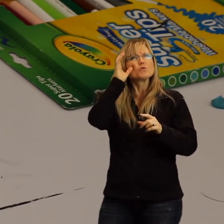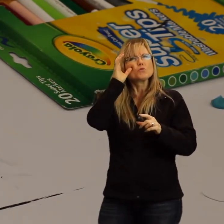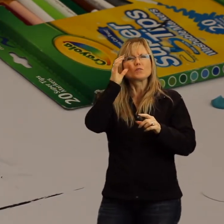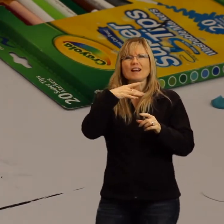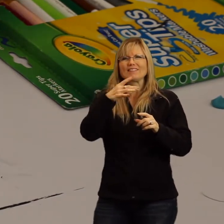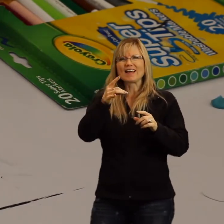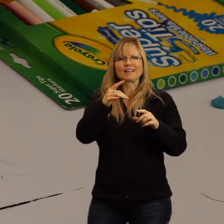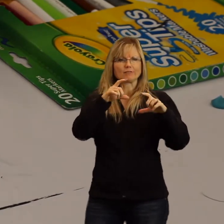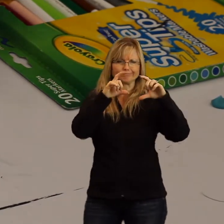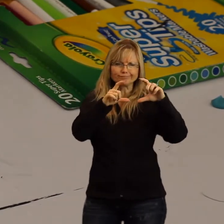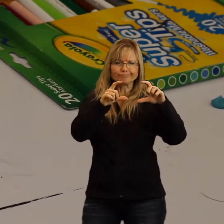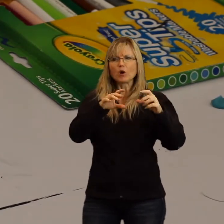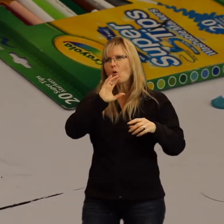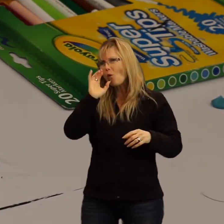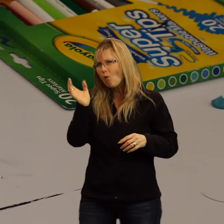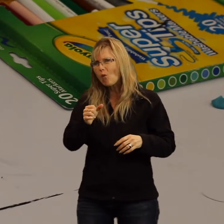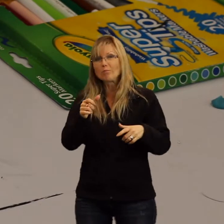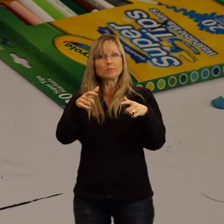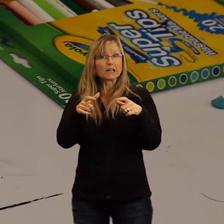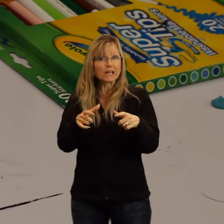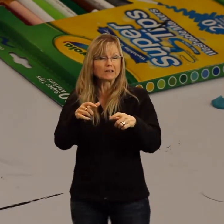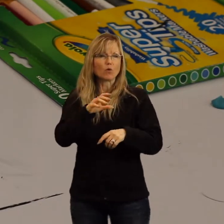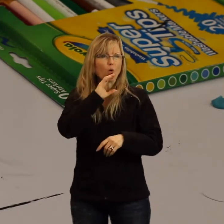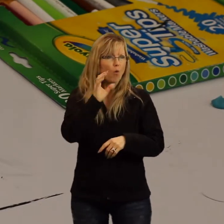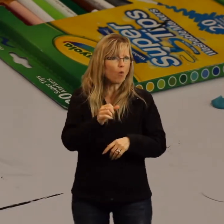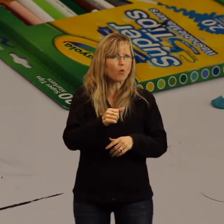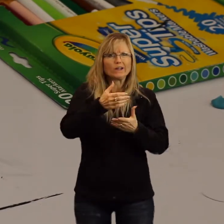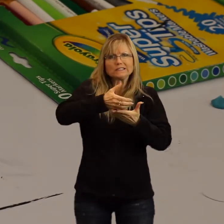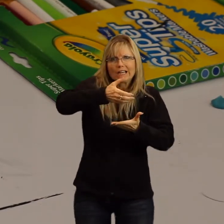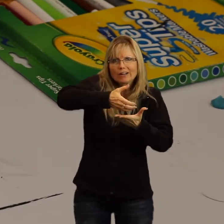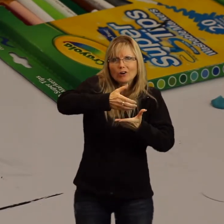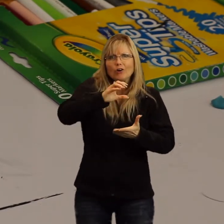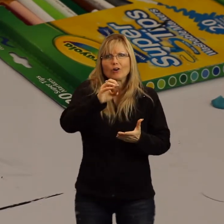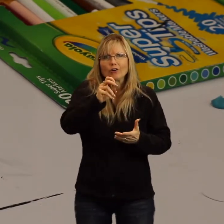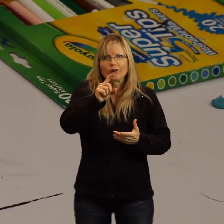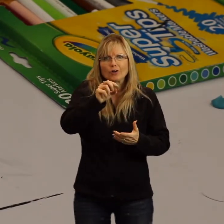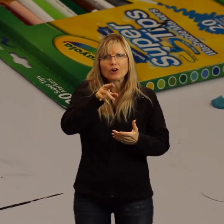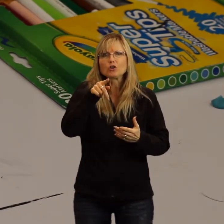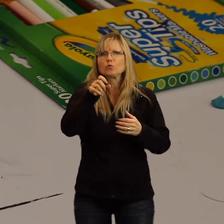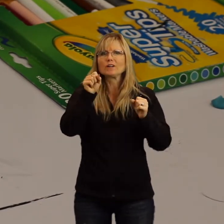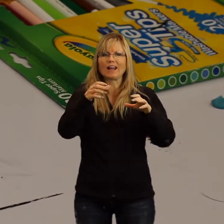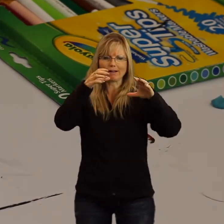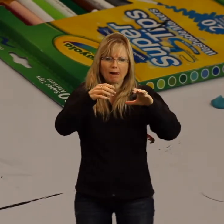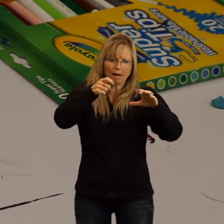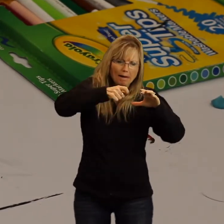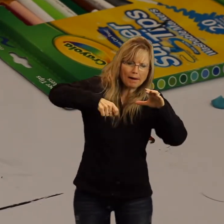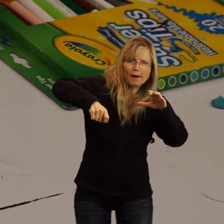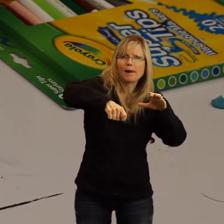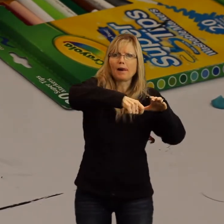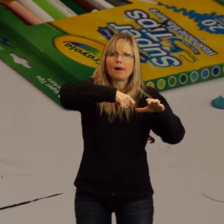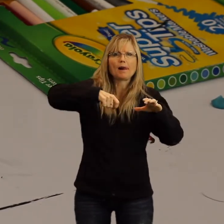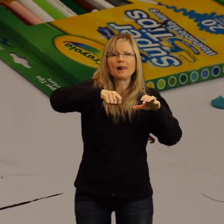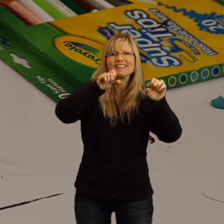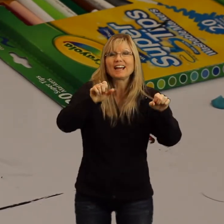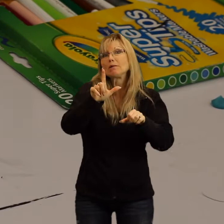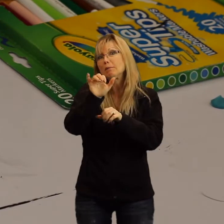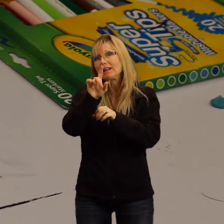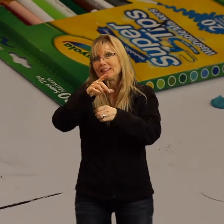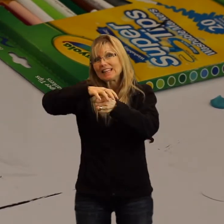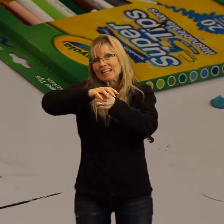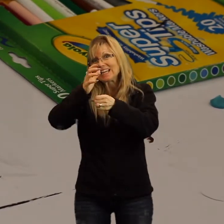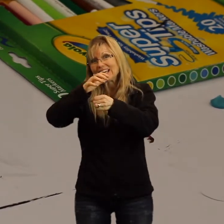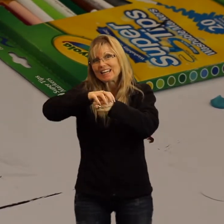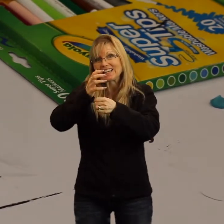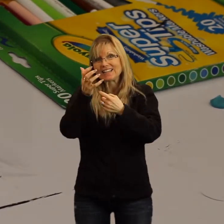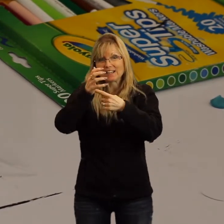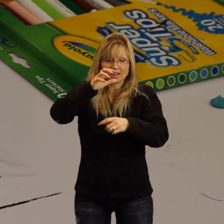like plates, things like that, that you can trace, lids for containers as well. So